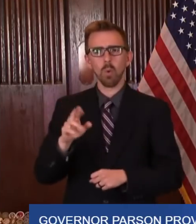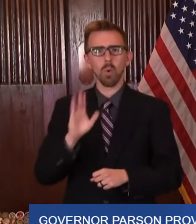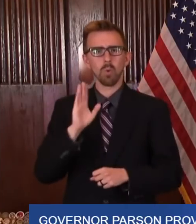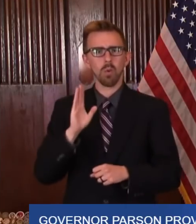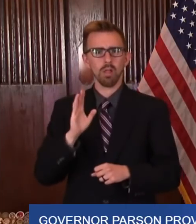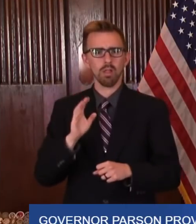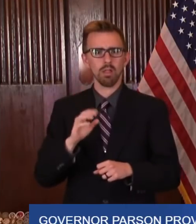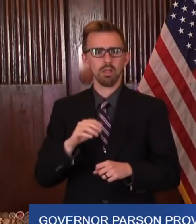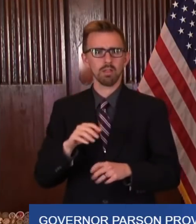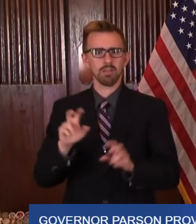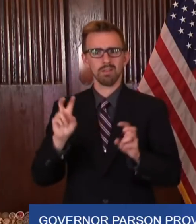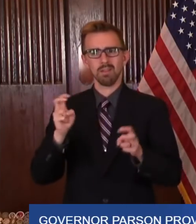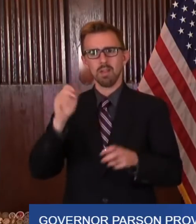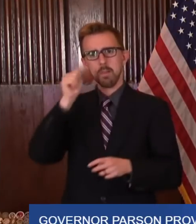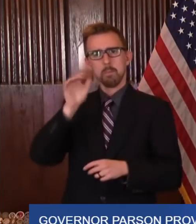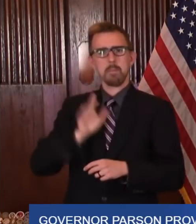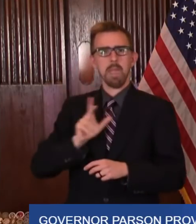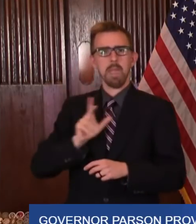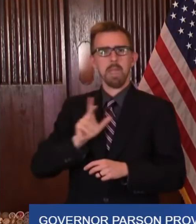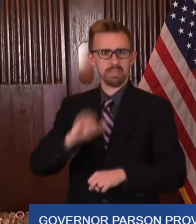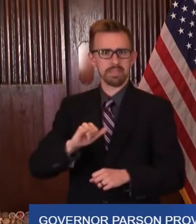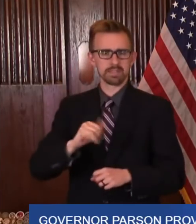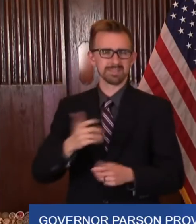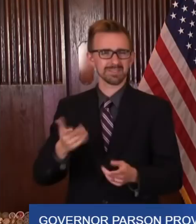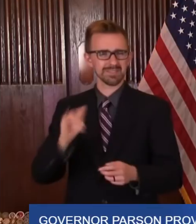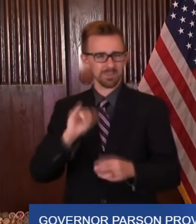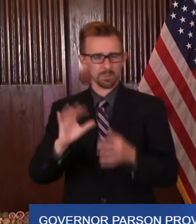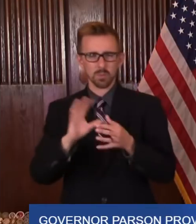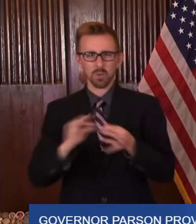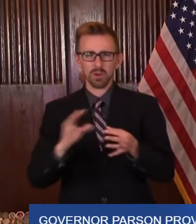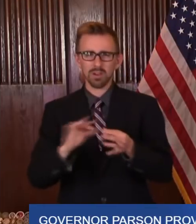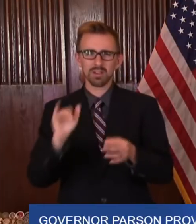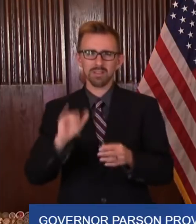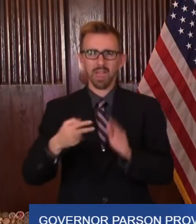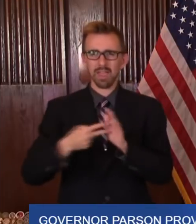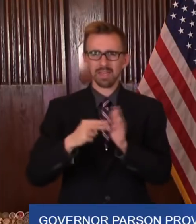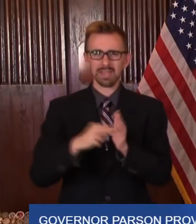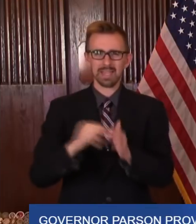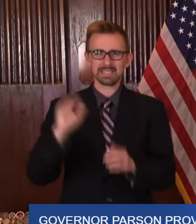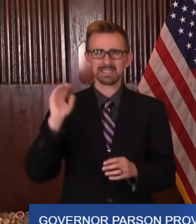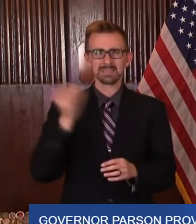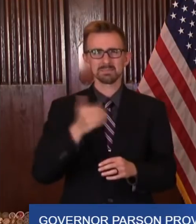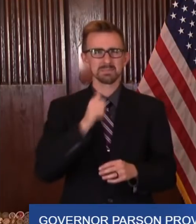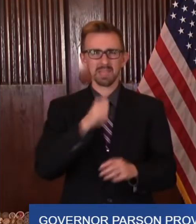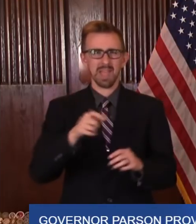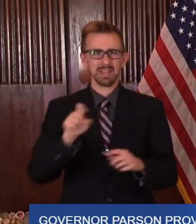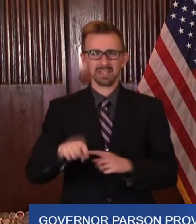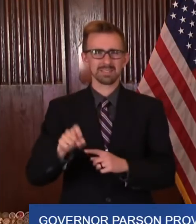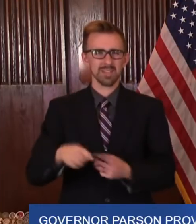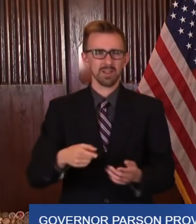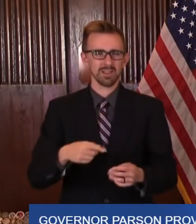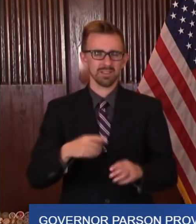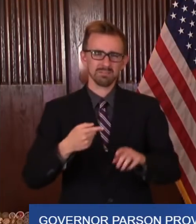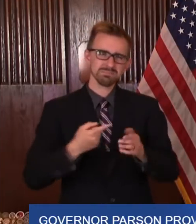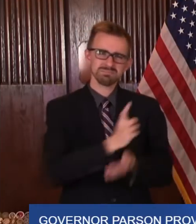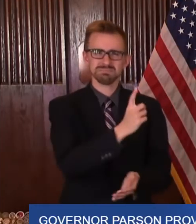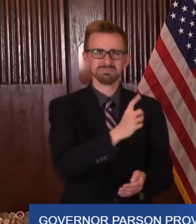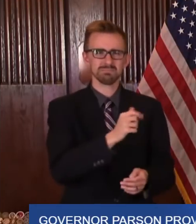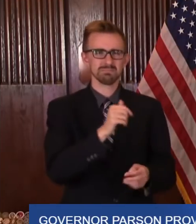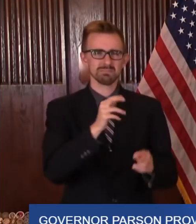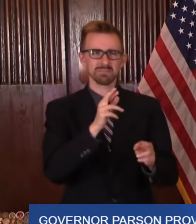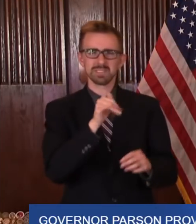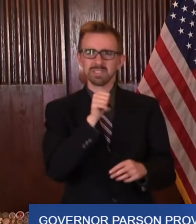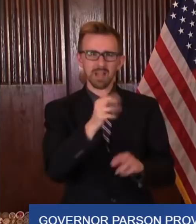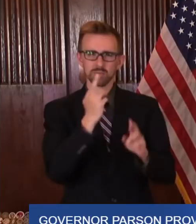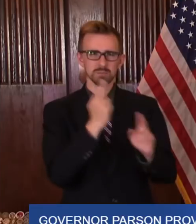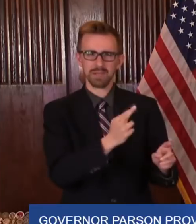man up somehow and defend this, you know, those kind of things being said are totally uncalled for. They're totally disrespectful, and they were geared for people